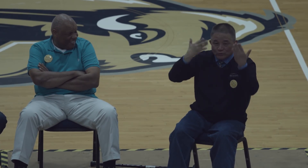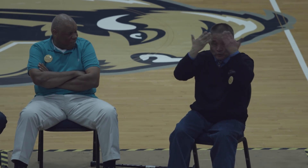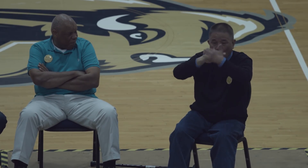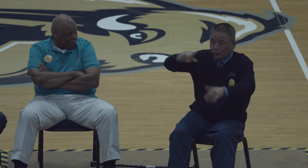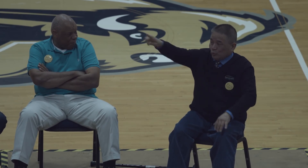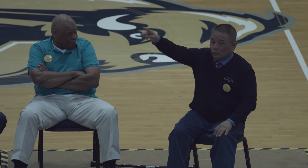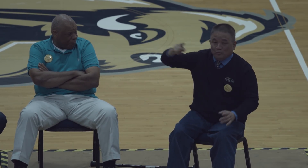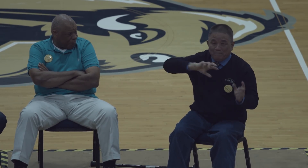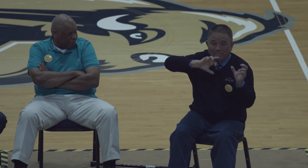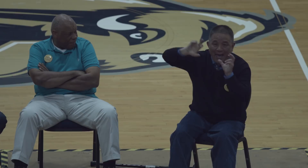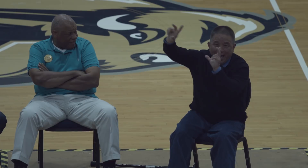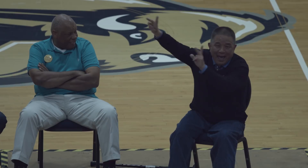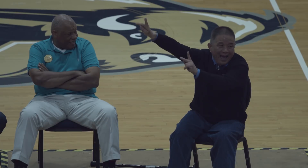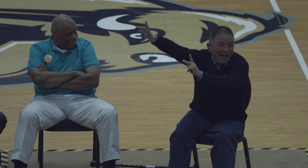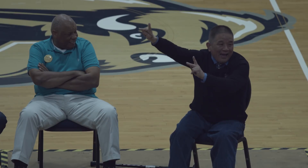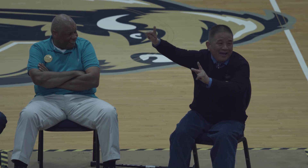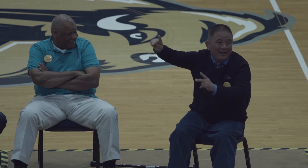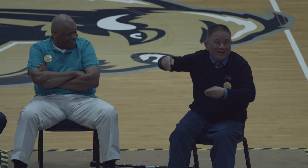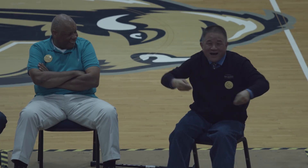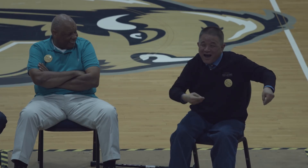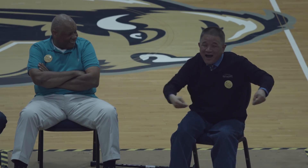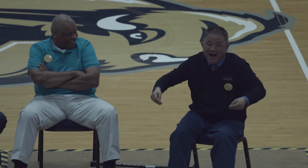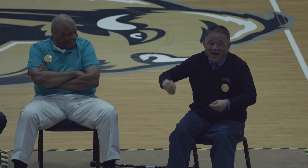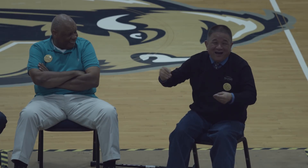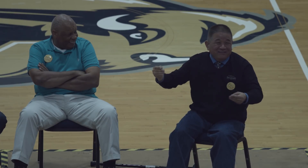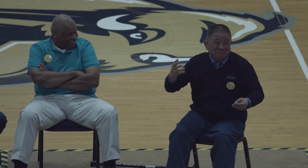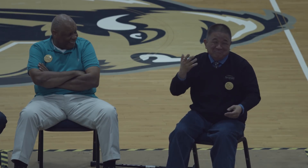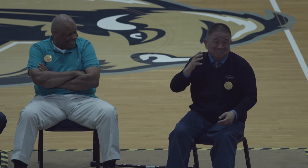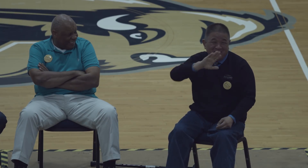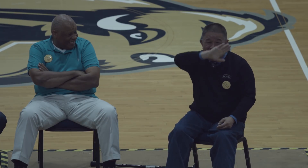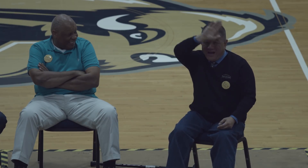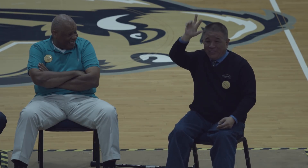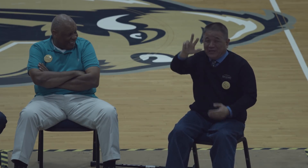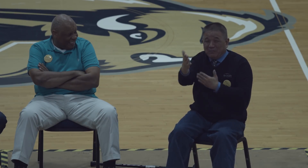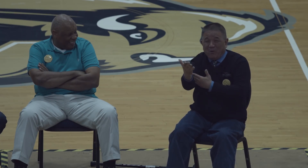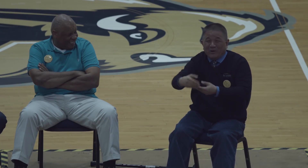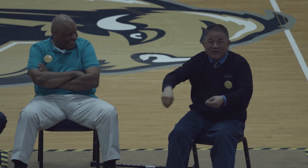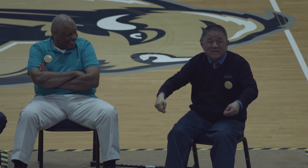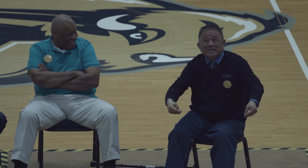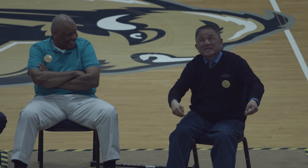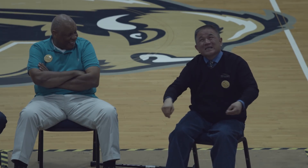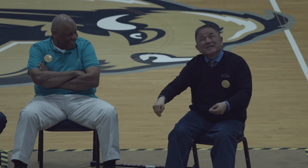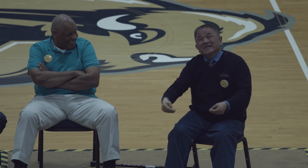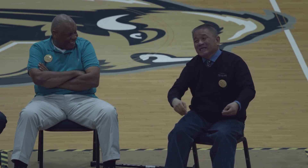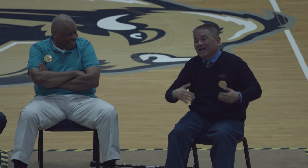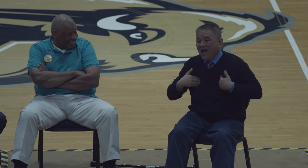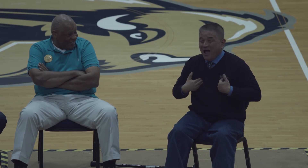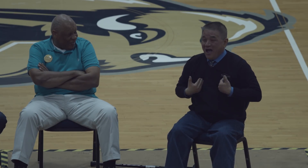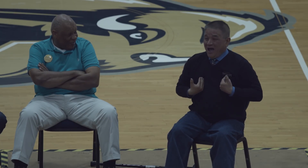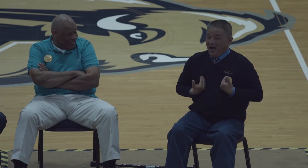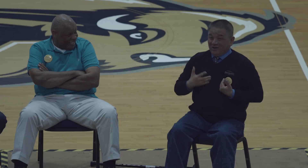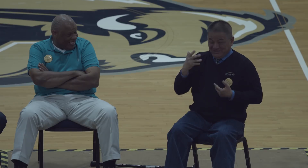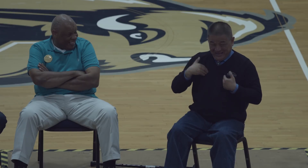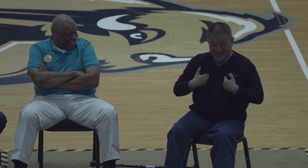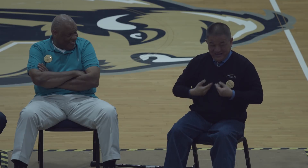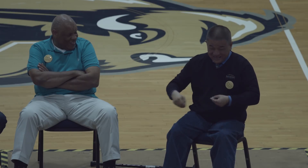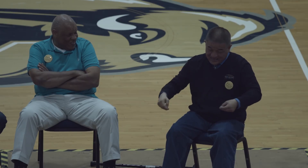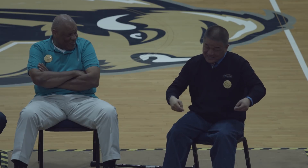over there. And when we all came back, I came to the dark room and processed that. It was 3 o'clock in the morning and I